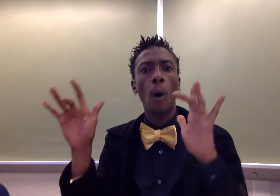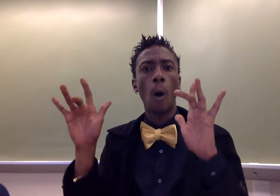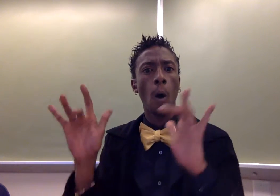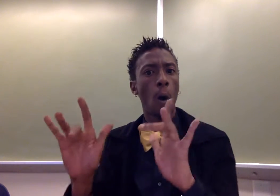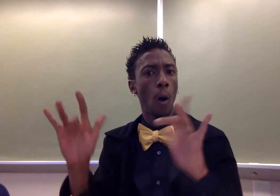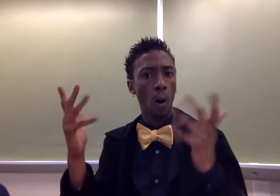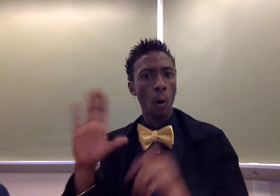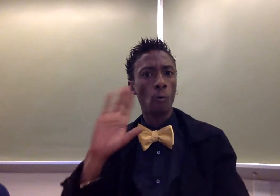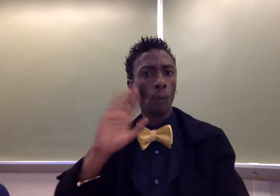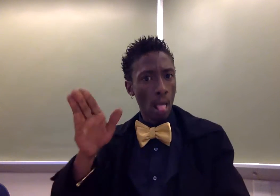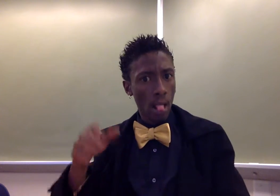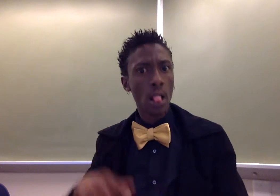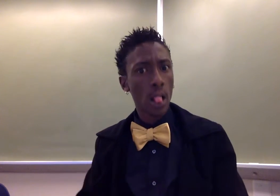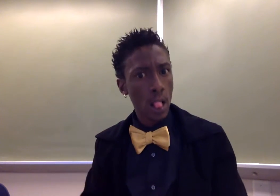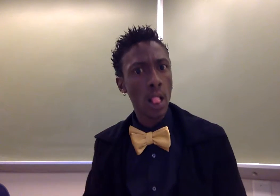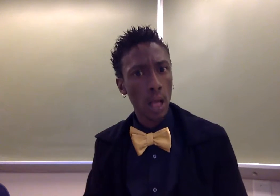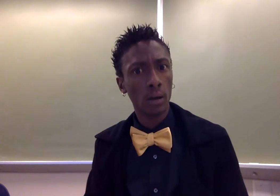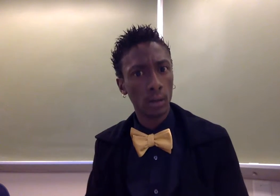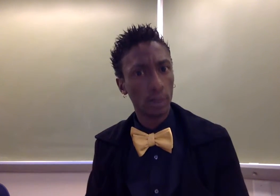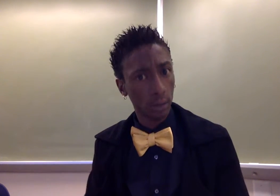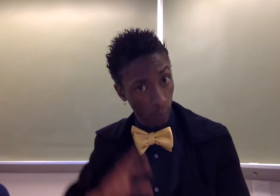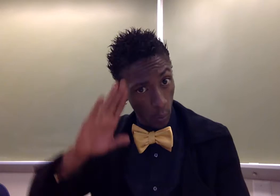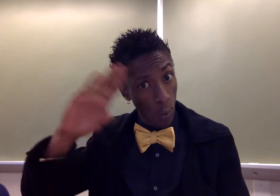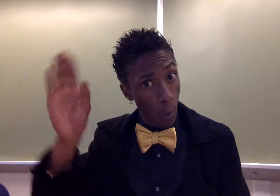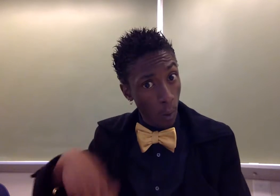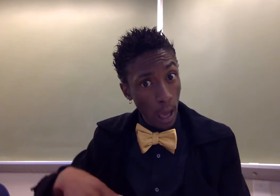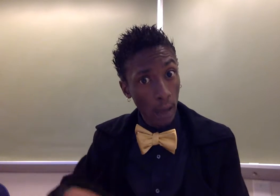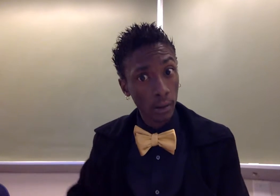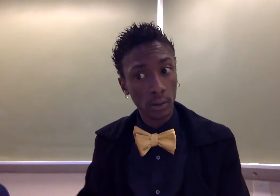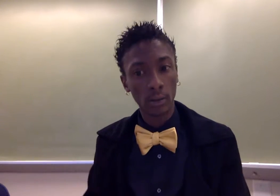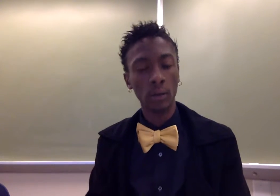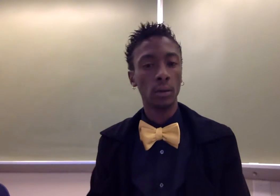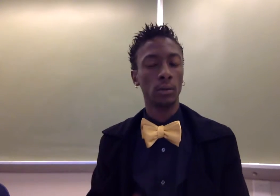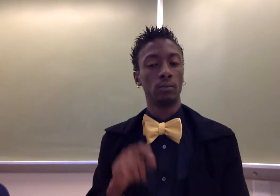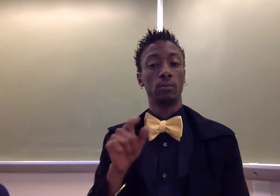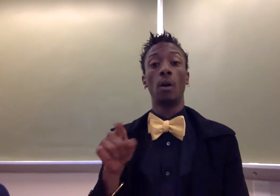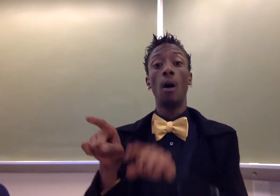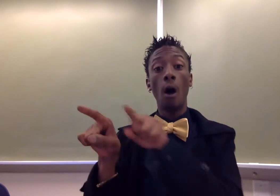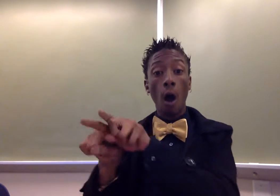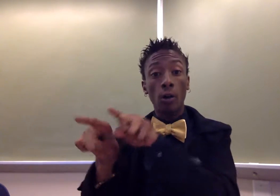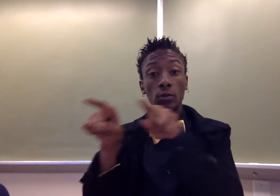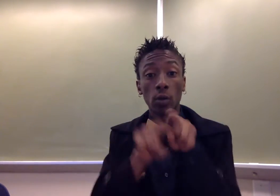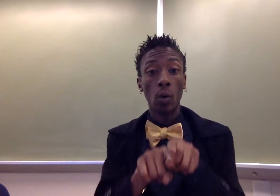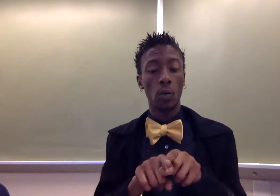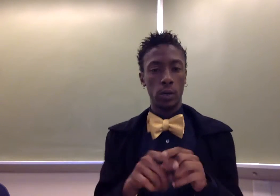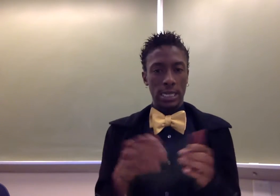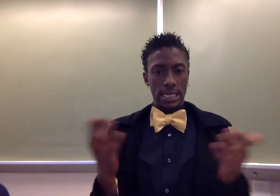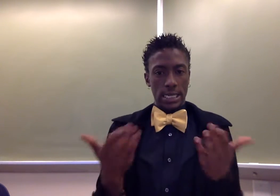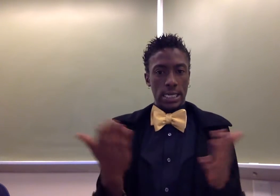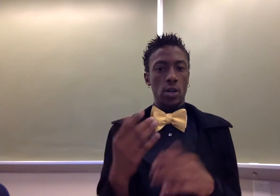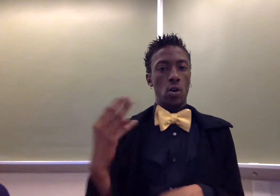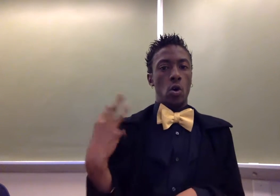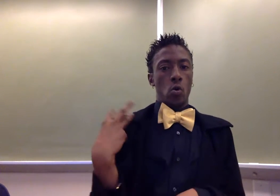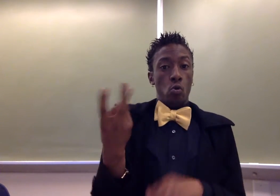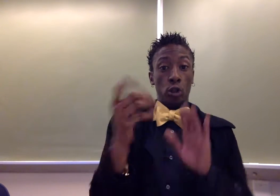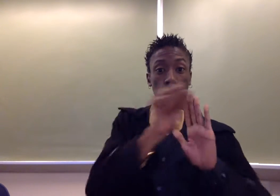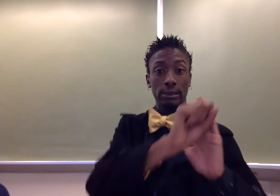something that would allow the radiation to show. Do you realize that here in Washington State you have the largest